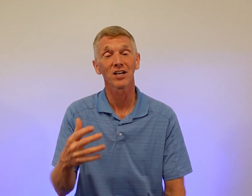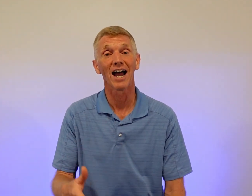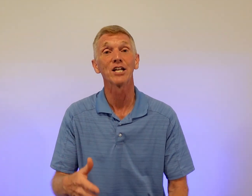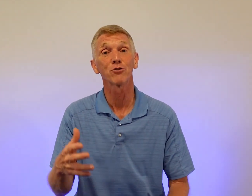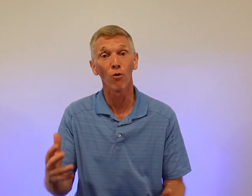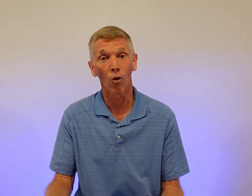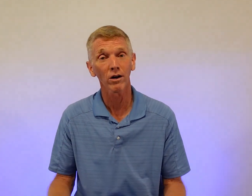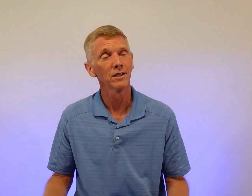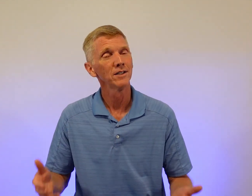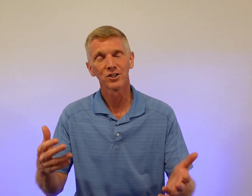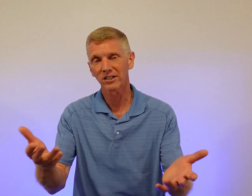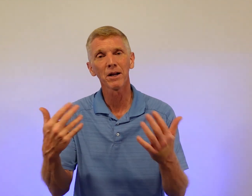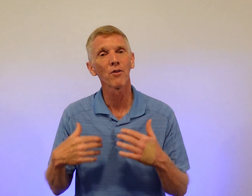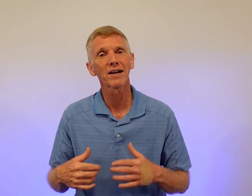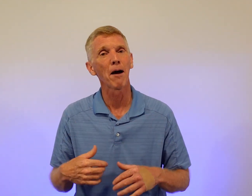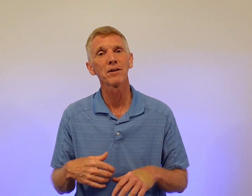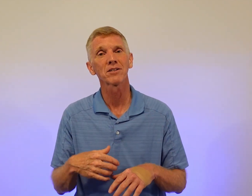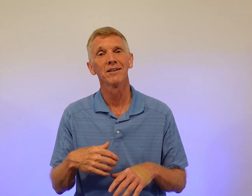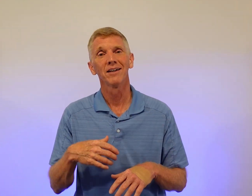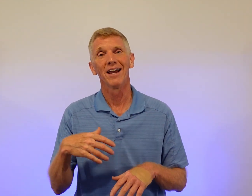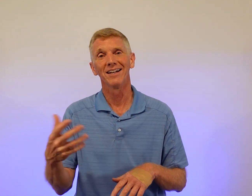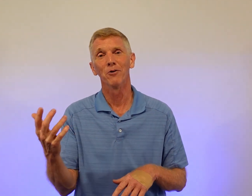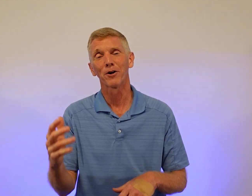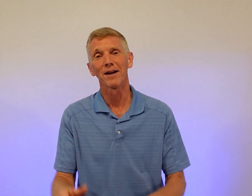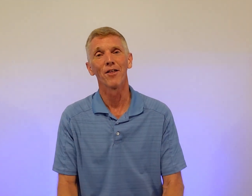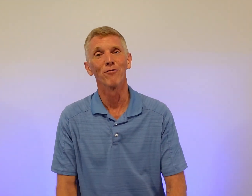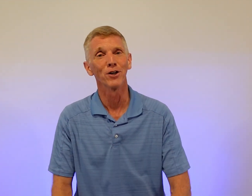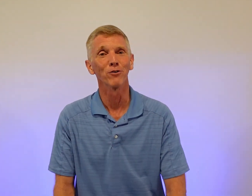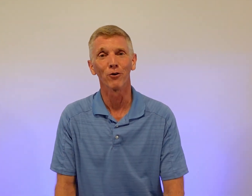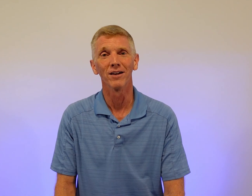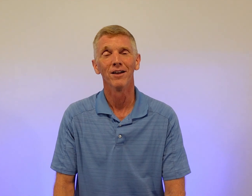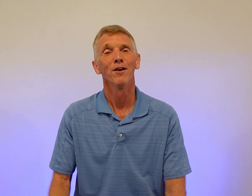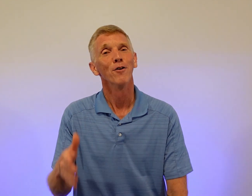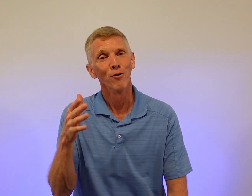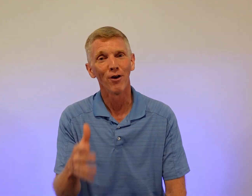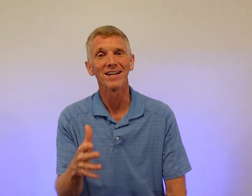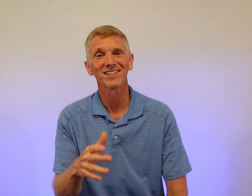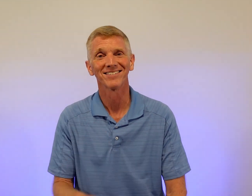signs for, just let me know in the comments and we'll create another video for you. Thanks.